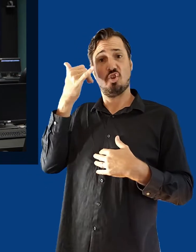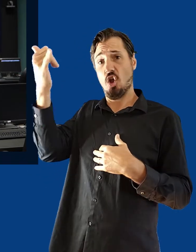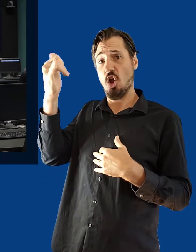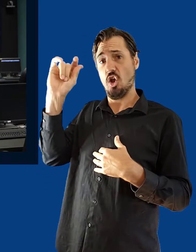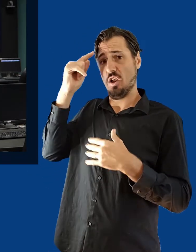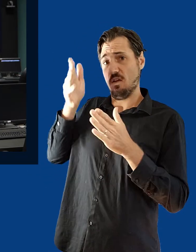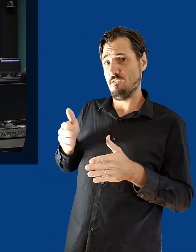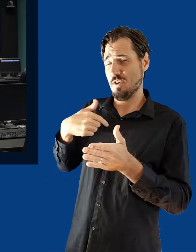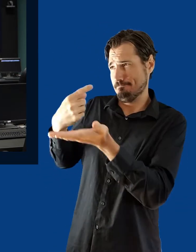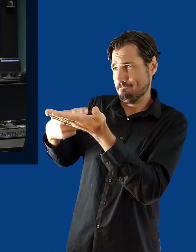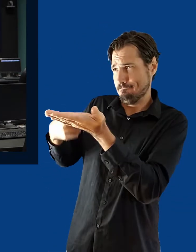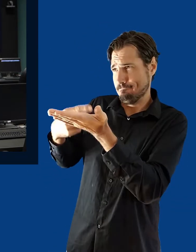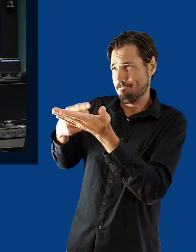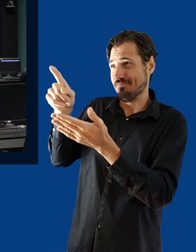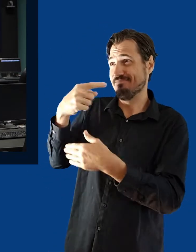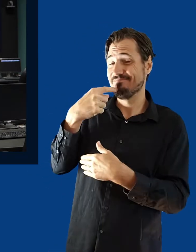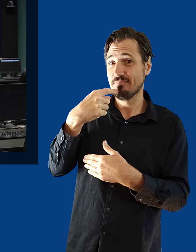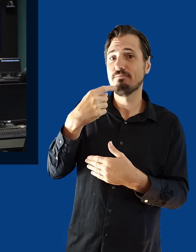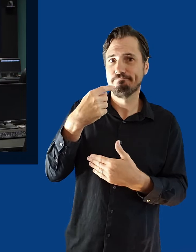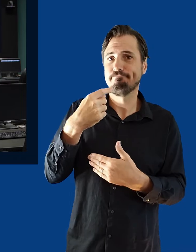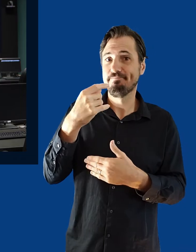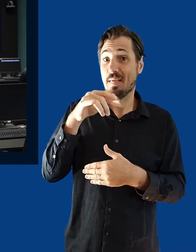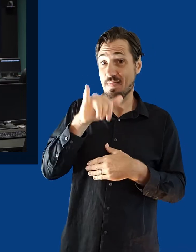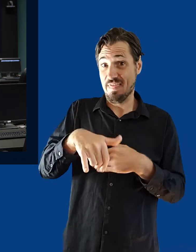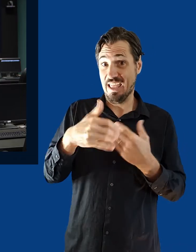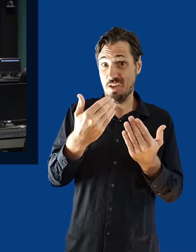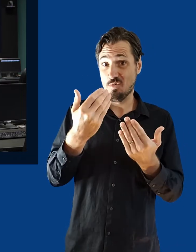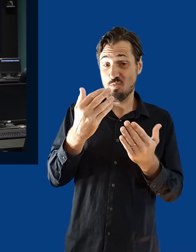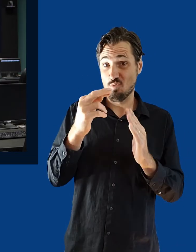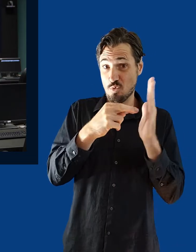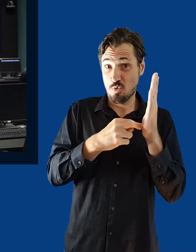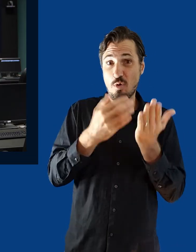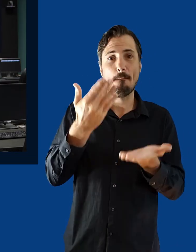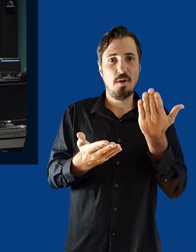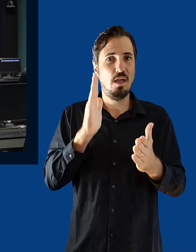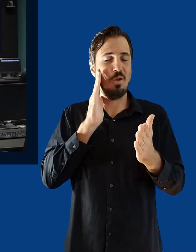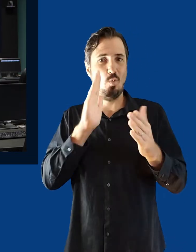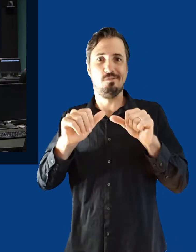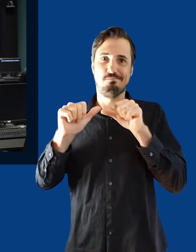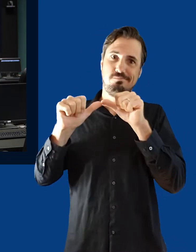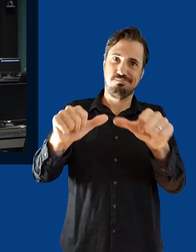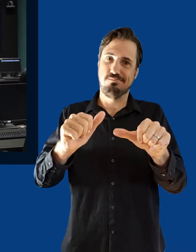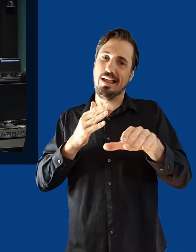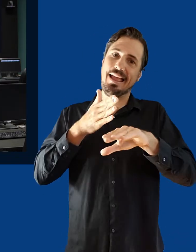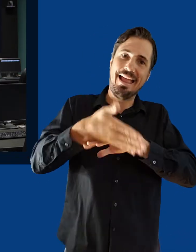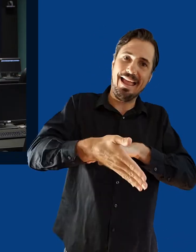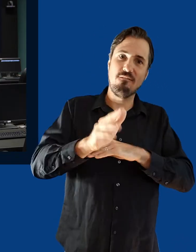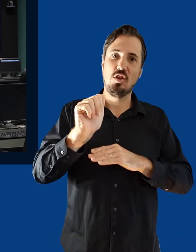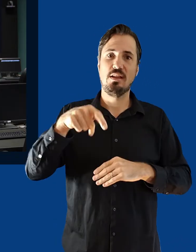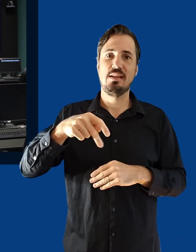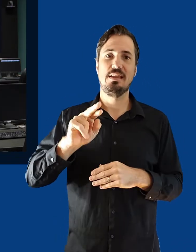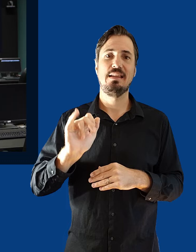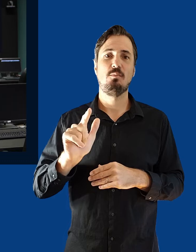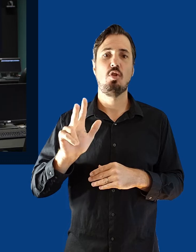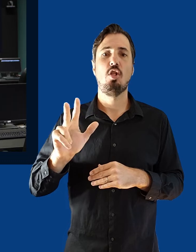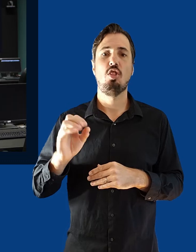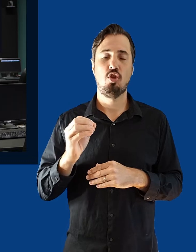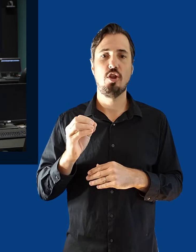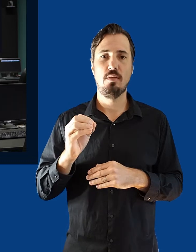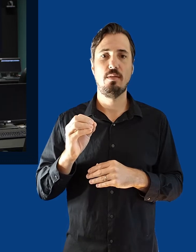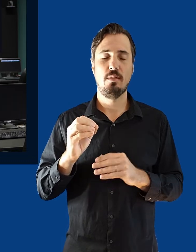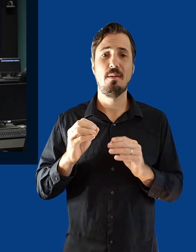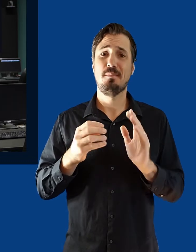April 30th, which will include the stay-at-home order as well as the mandatory quarantine. We will update you as this information